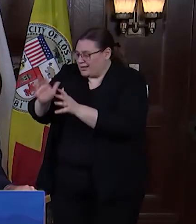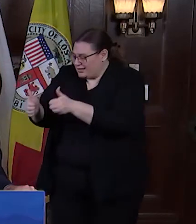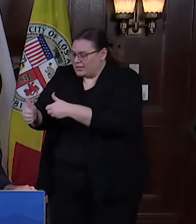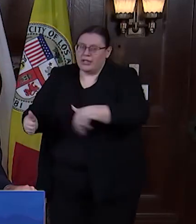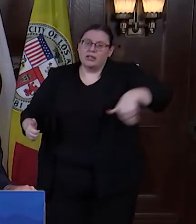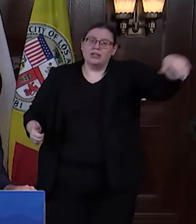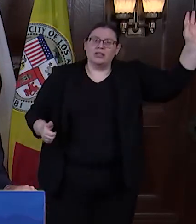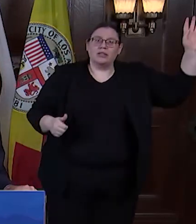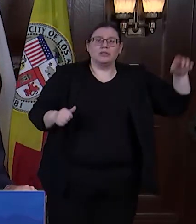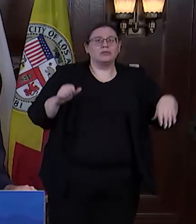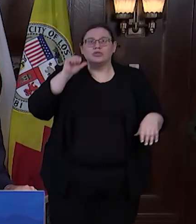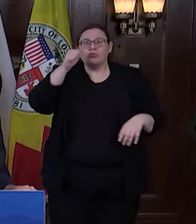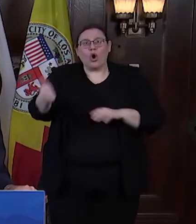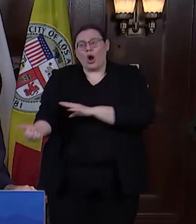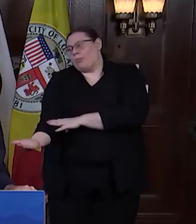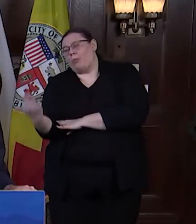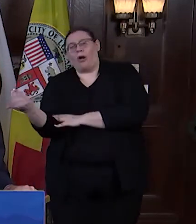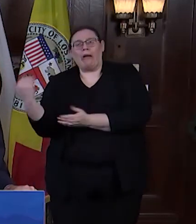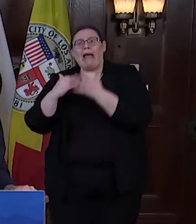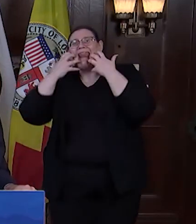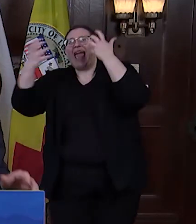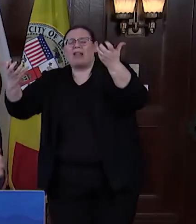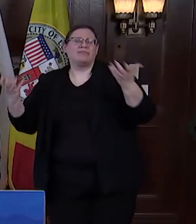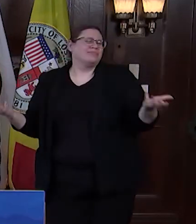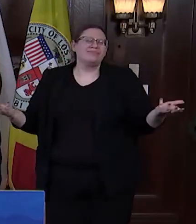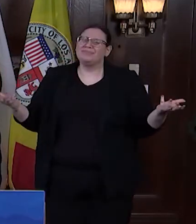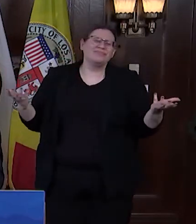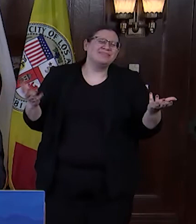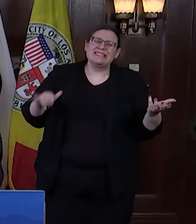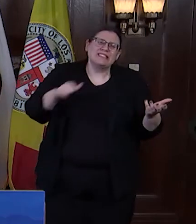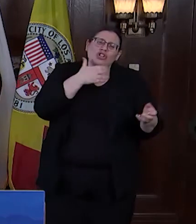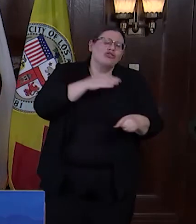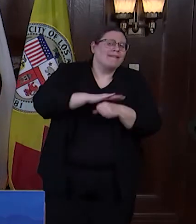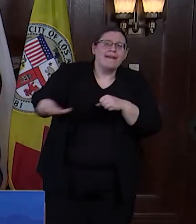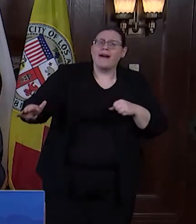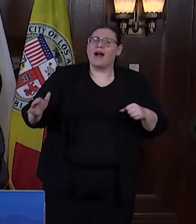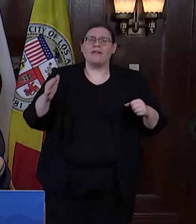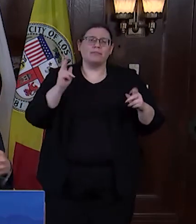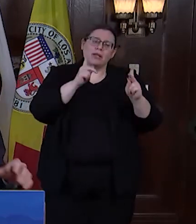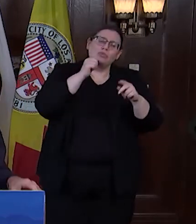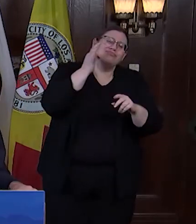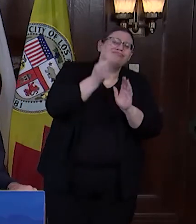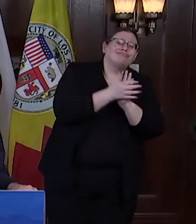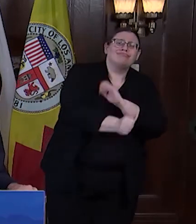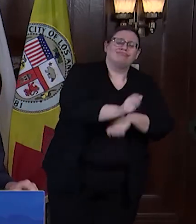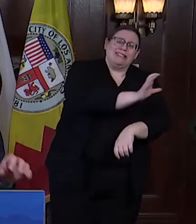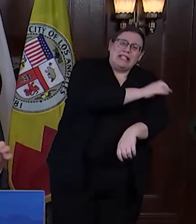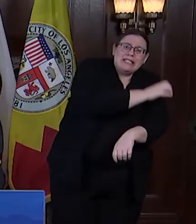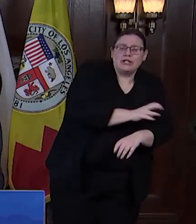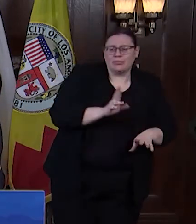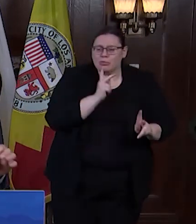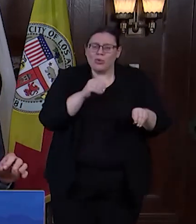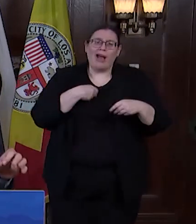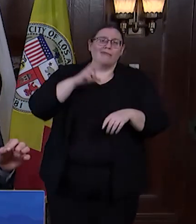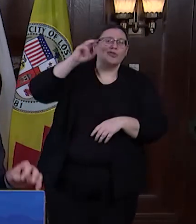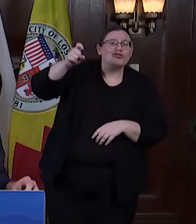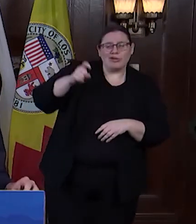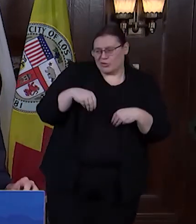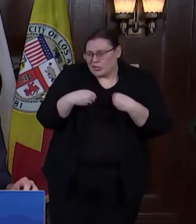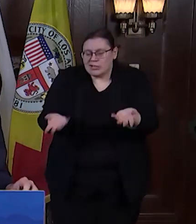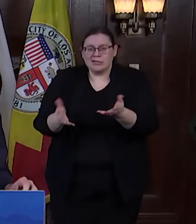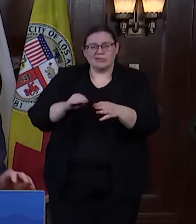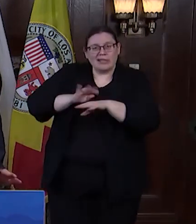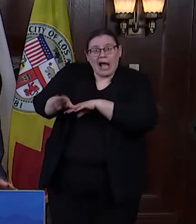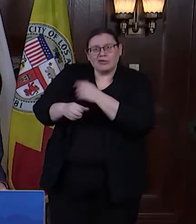day, he's yelling. We can do better with people with lived experience and clinicians, people who can provide prescriptions and get counseling and